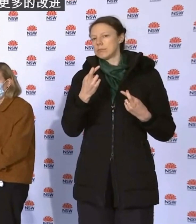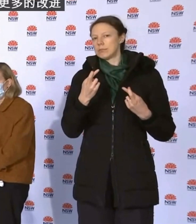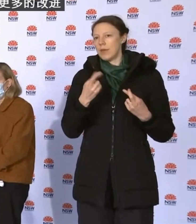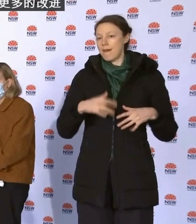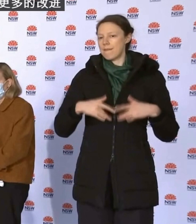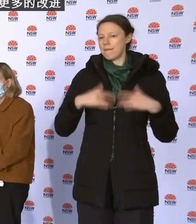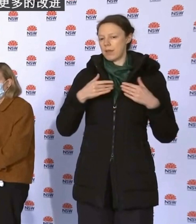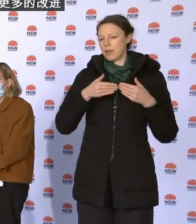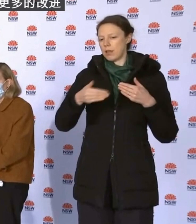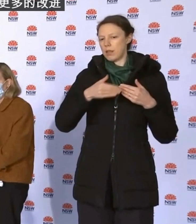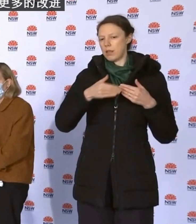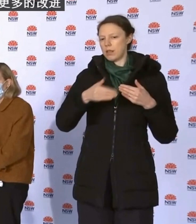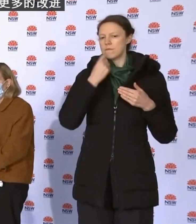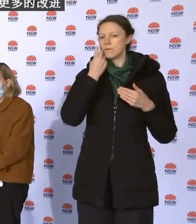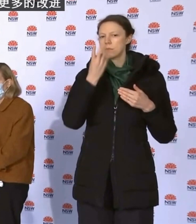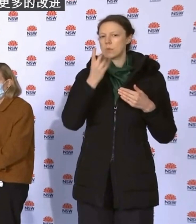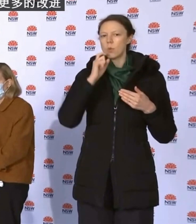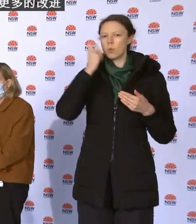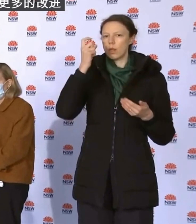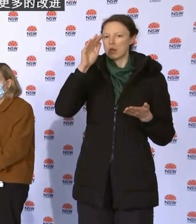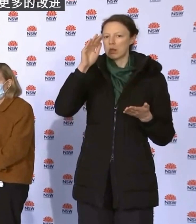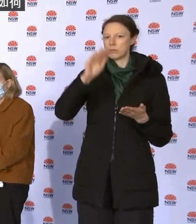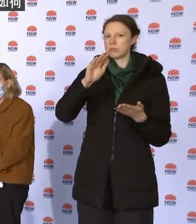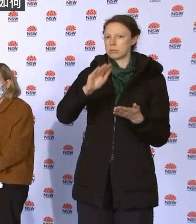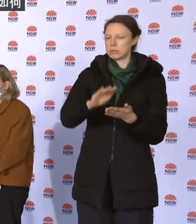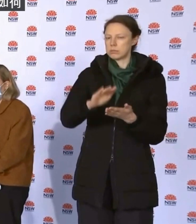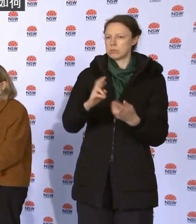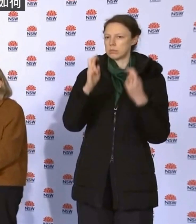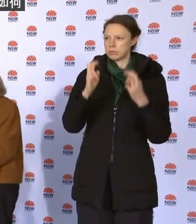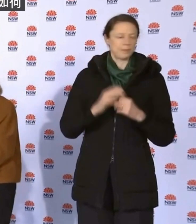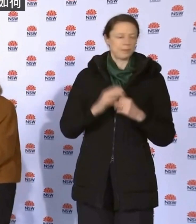days we will start seeing, hopefully, more improvements. Who